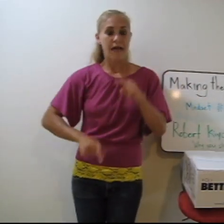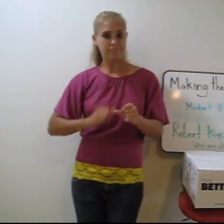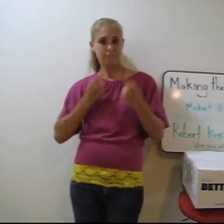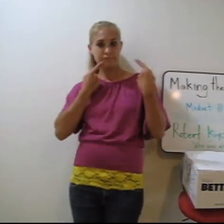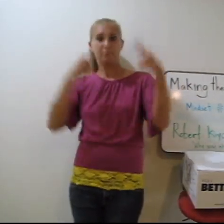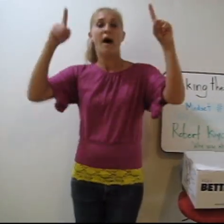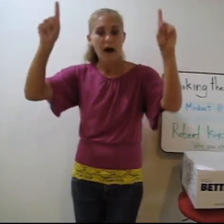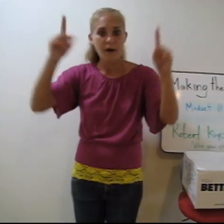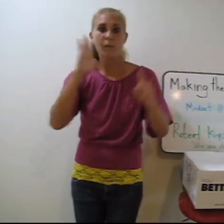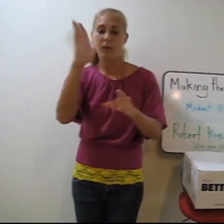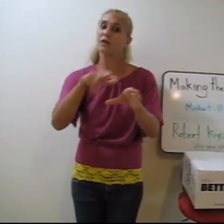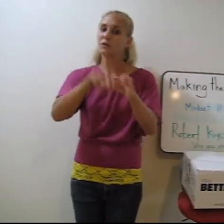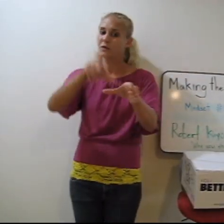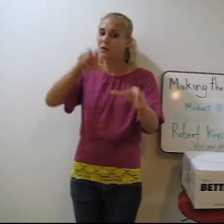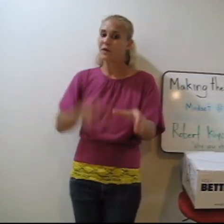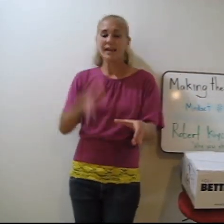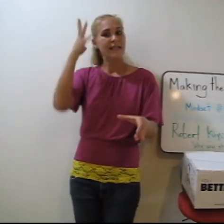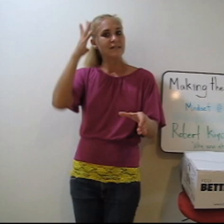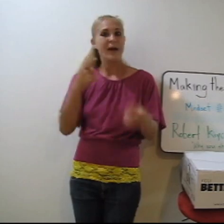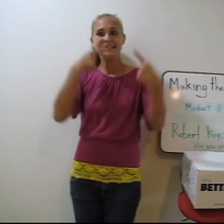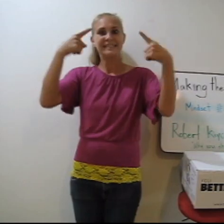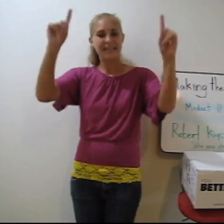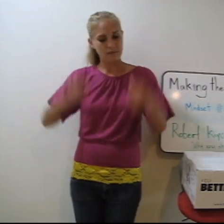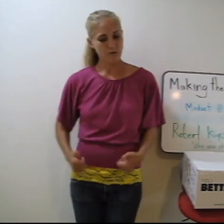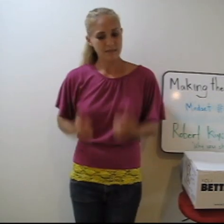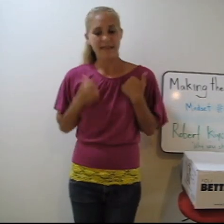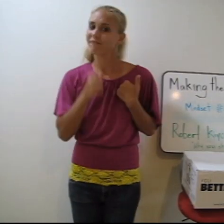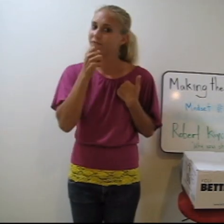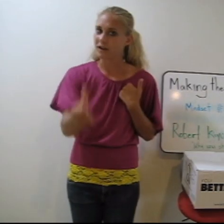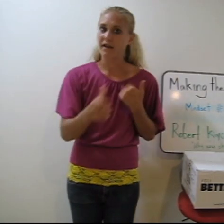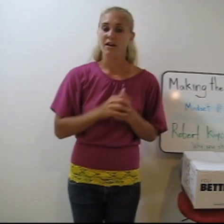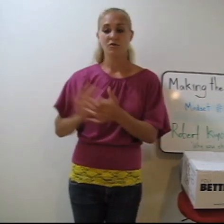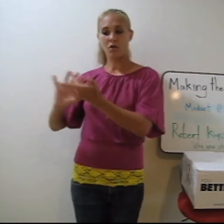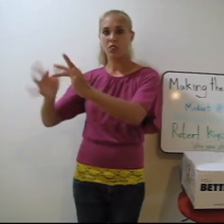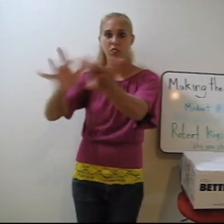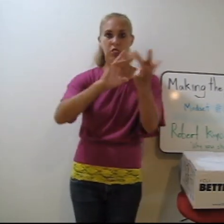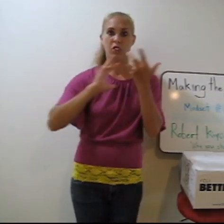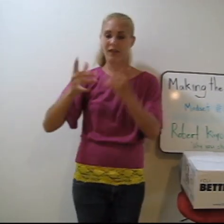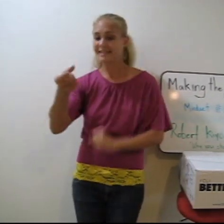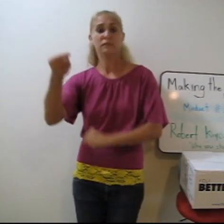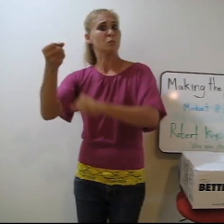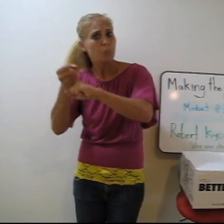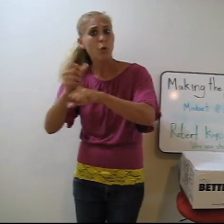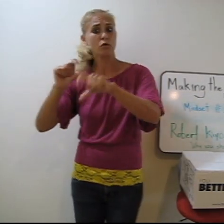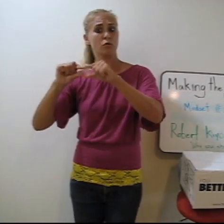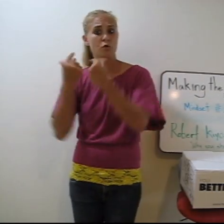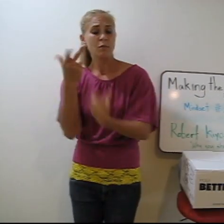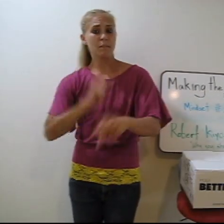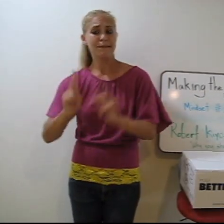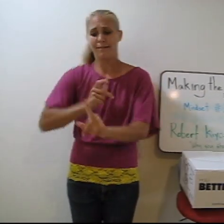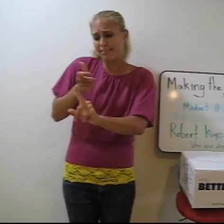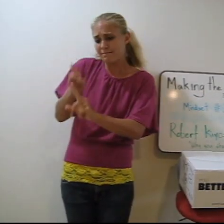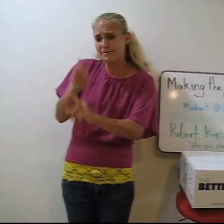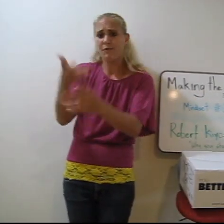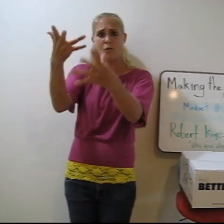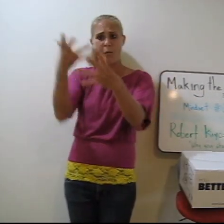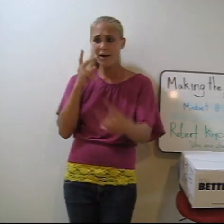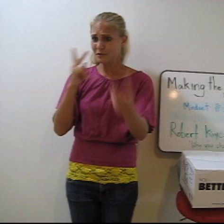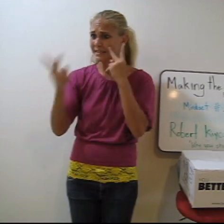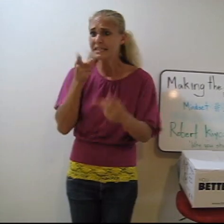they'll never be successful in life. So network marketing is very much a support group of people who want the best for you. But you